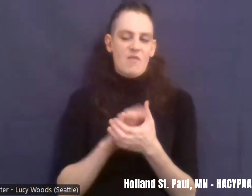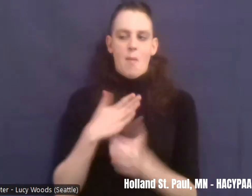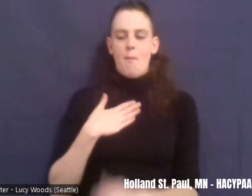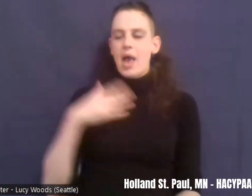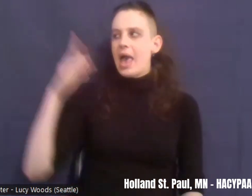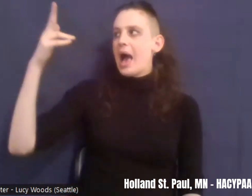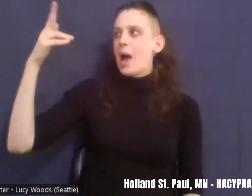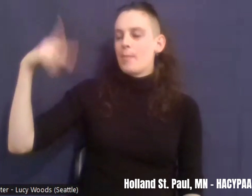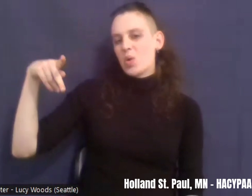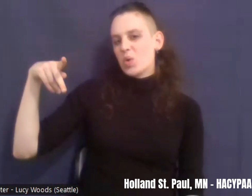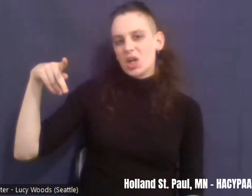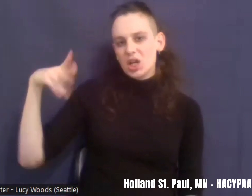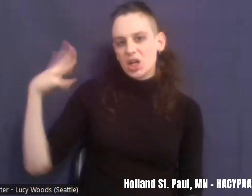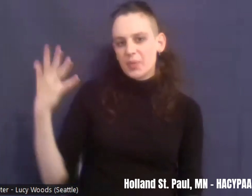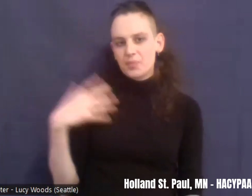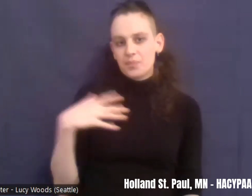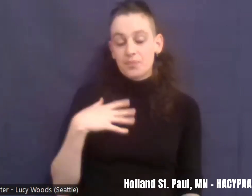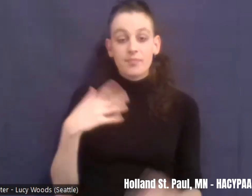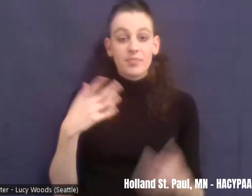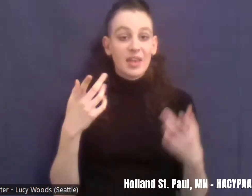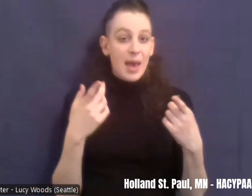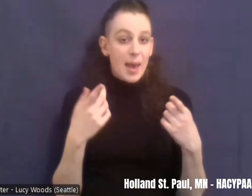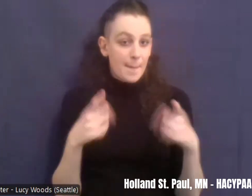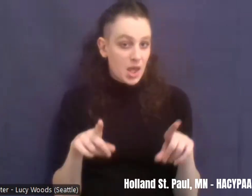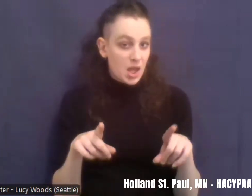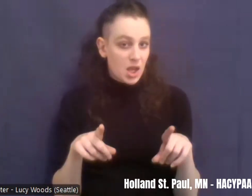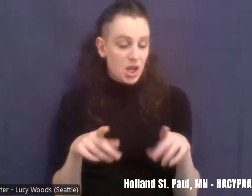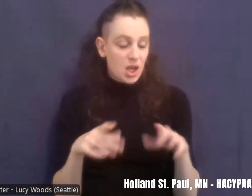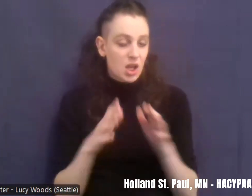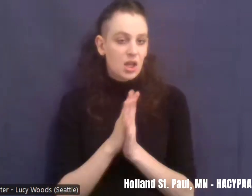And what ended up happening was then I tried to do